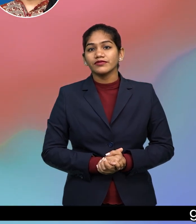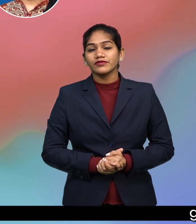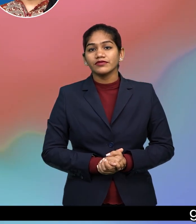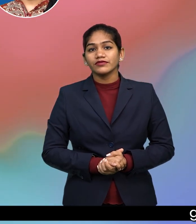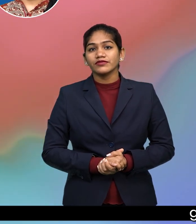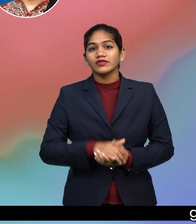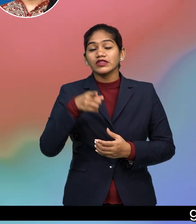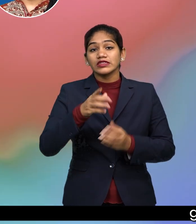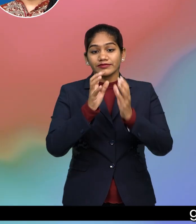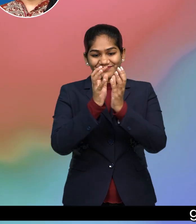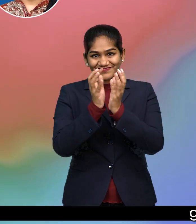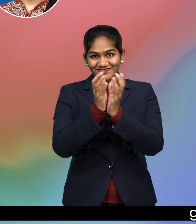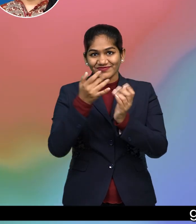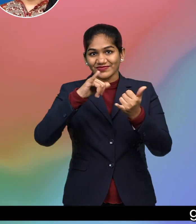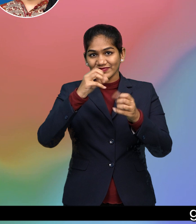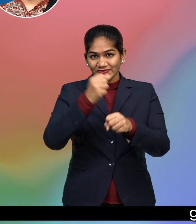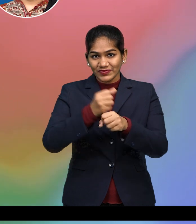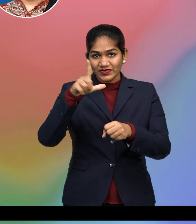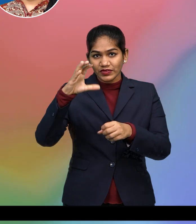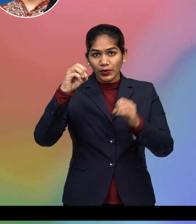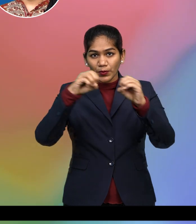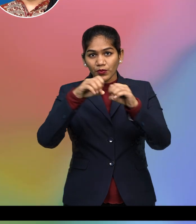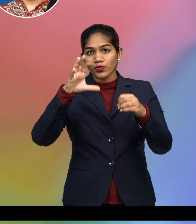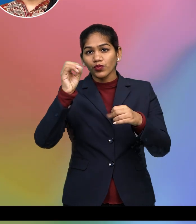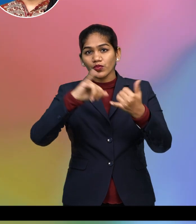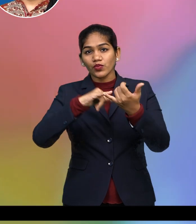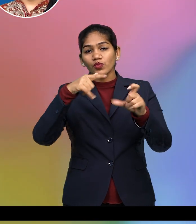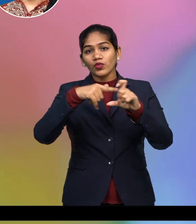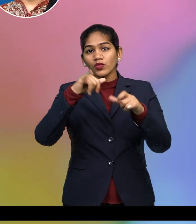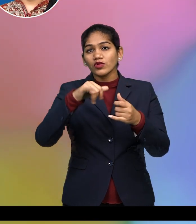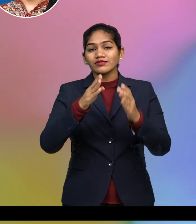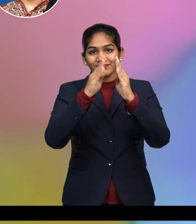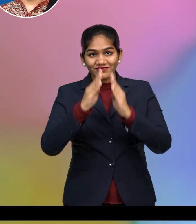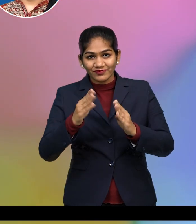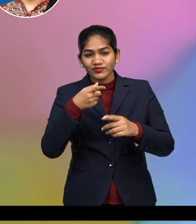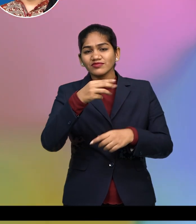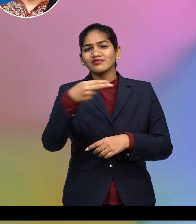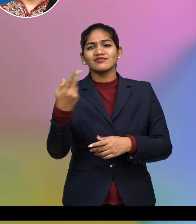globose structures called bulbils.